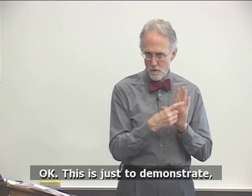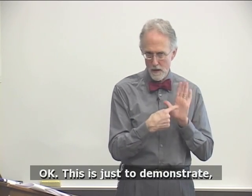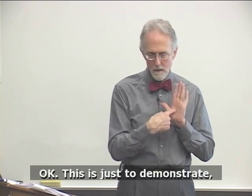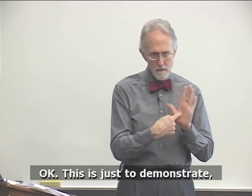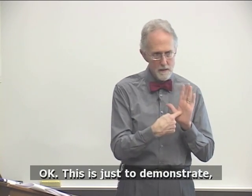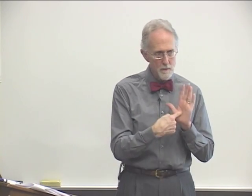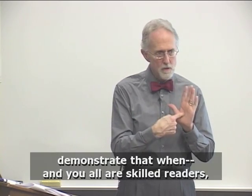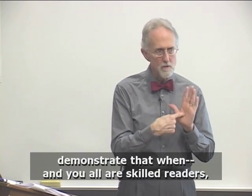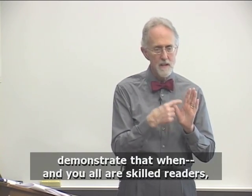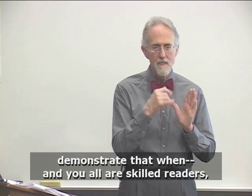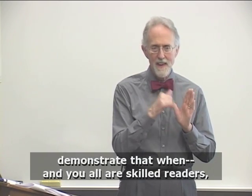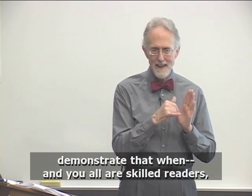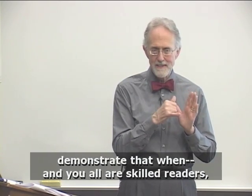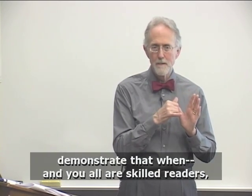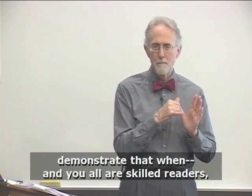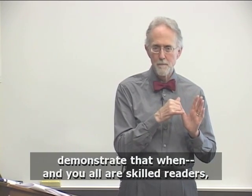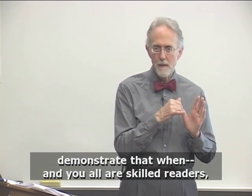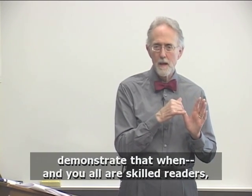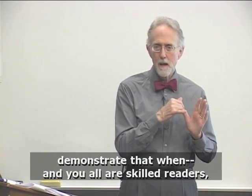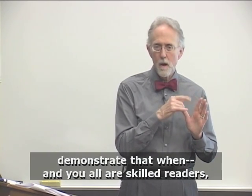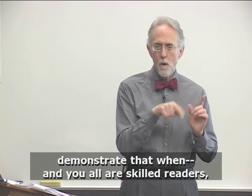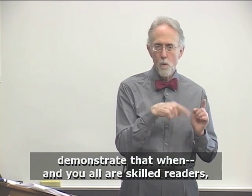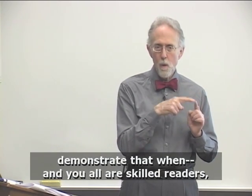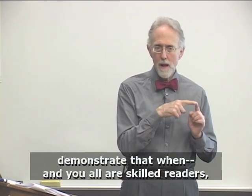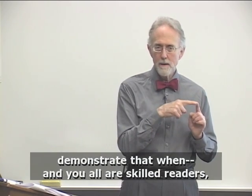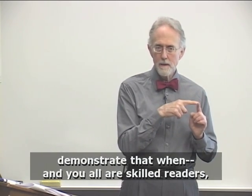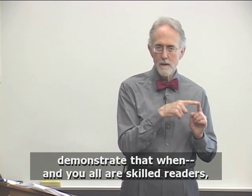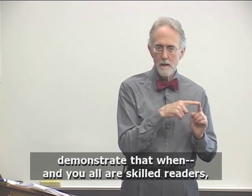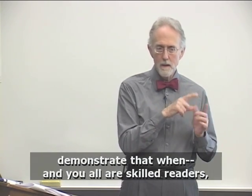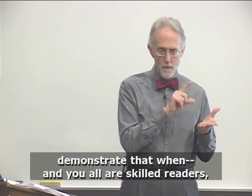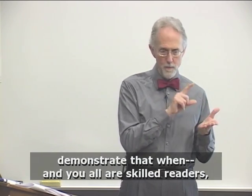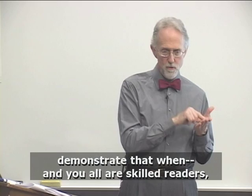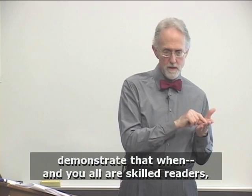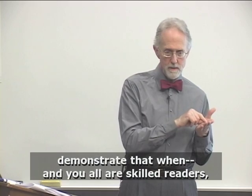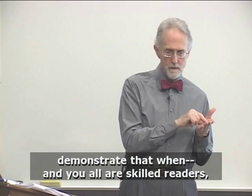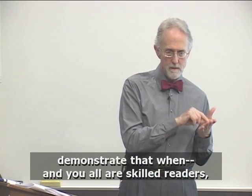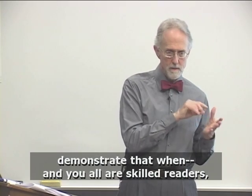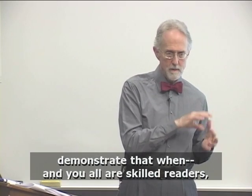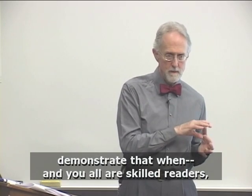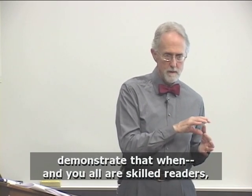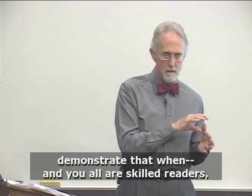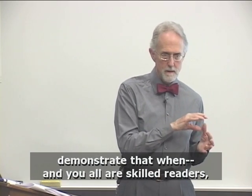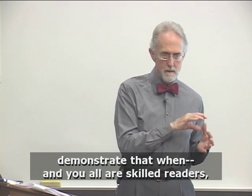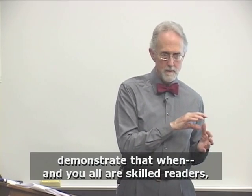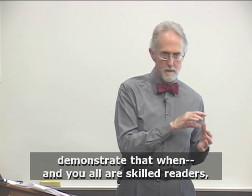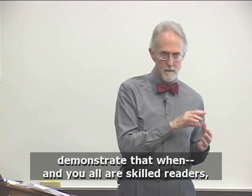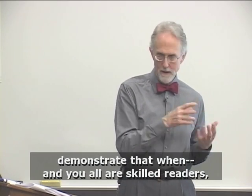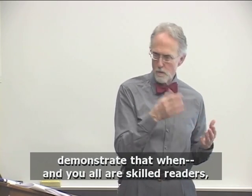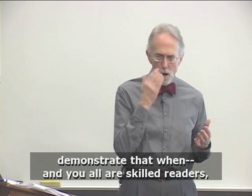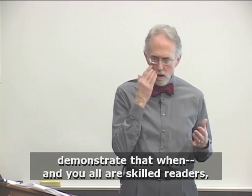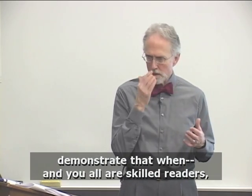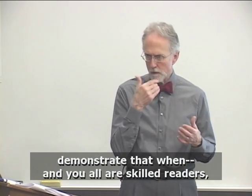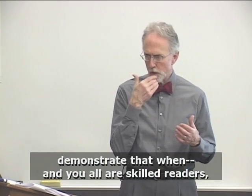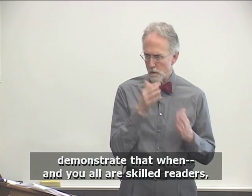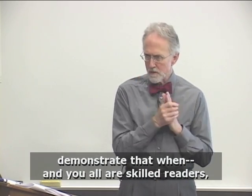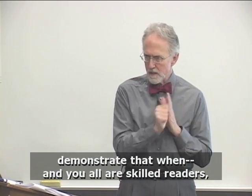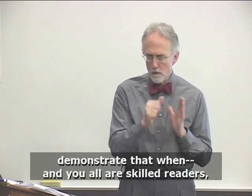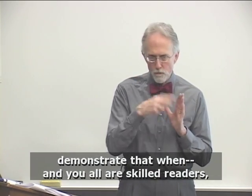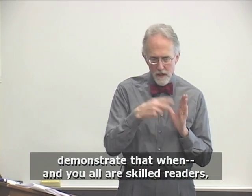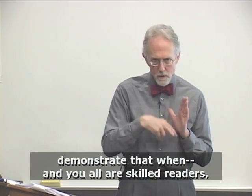demonstrate that when the print, and you all are, skilled readers,